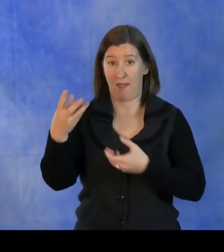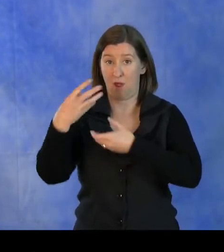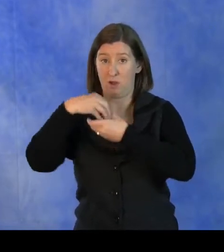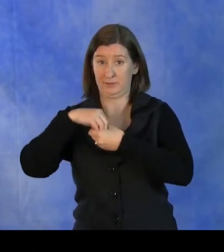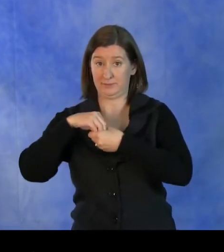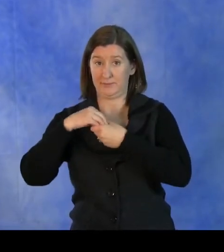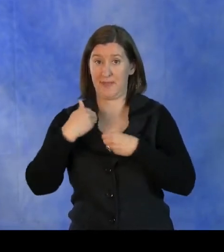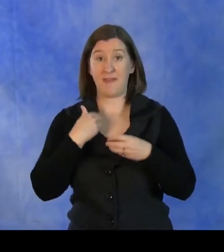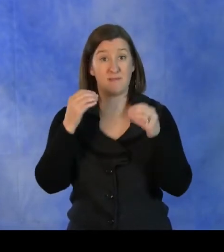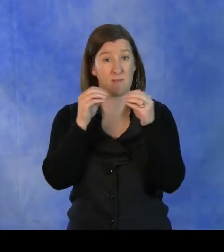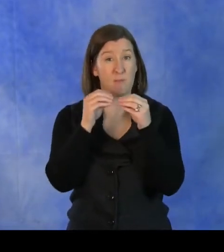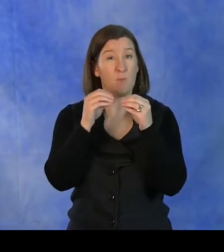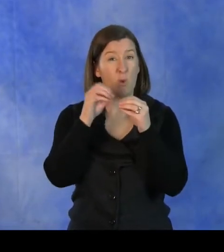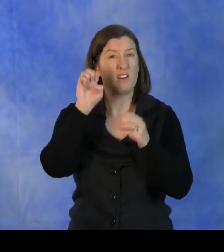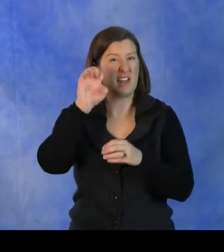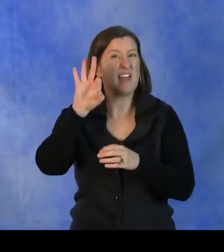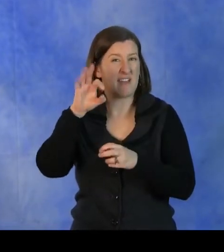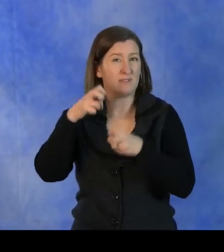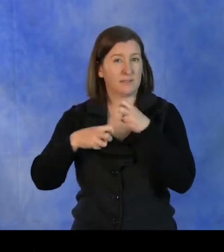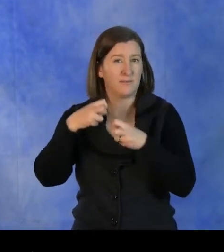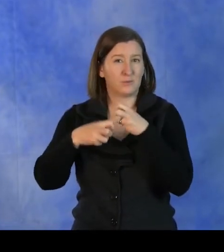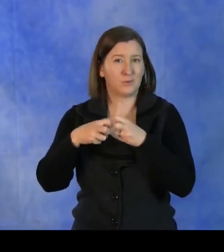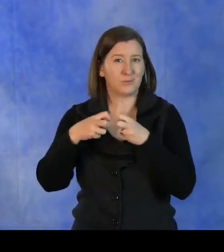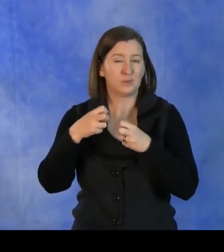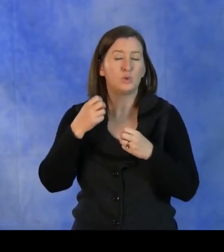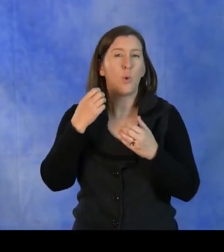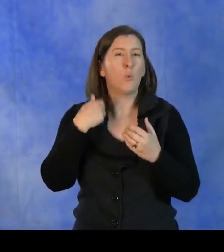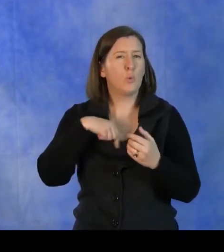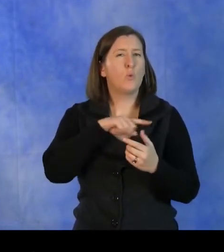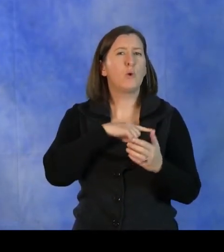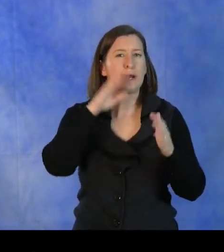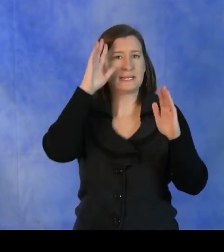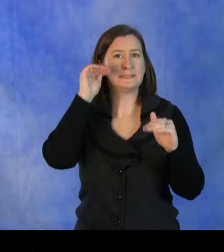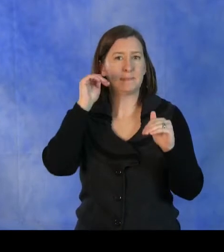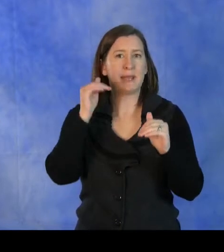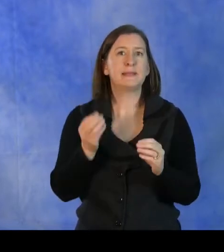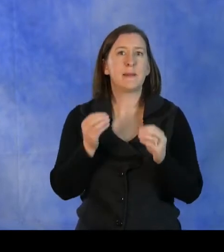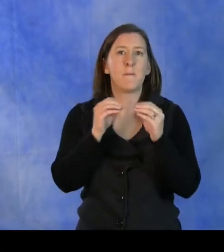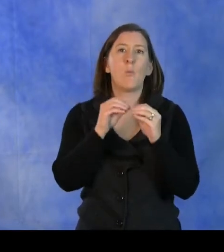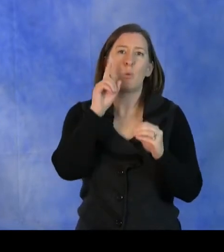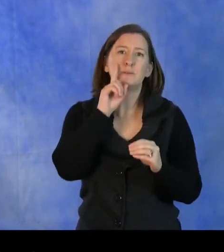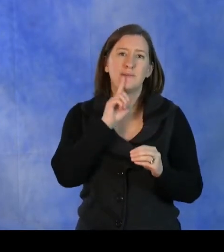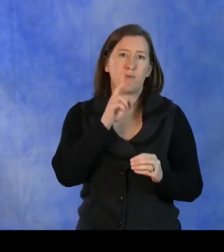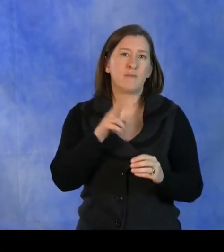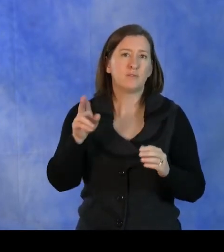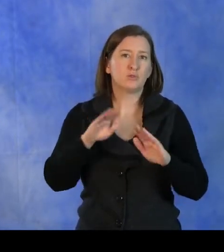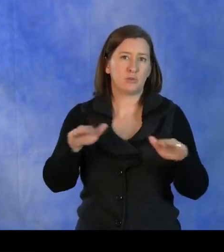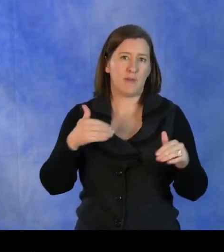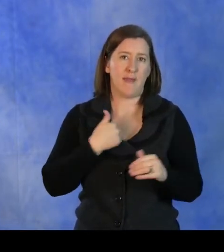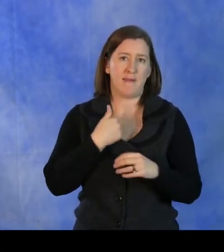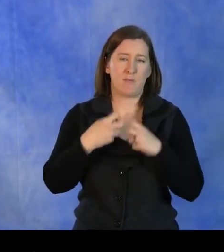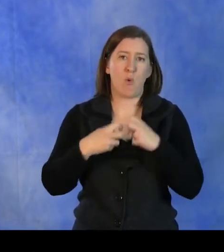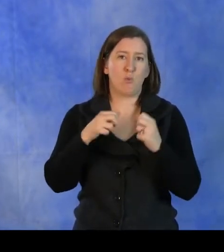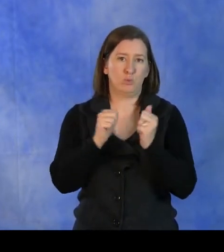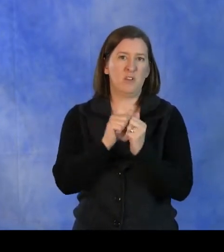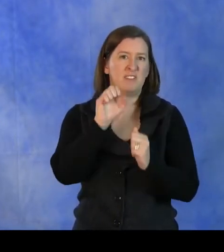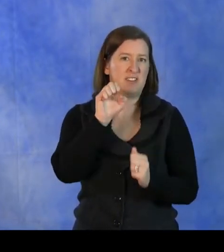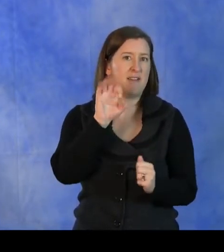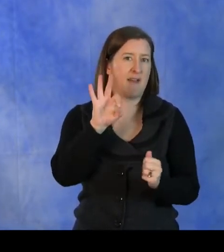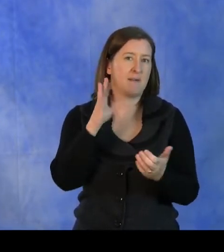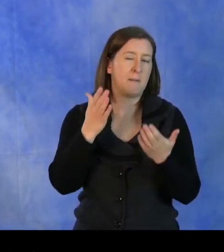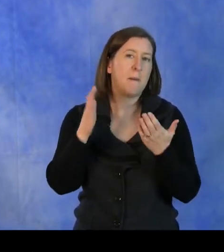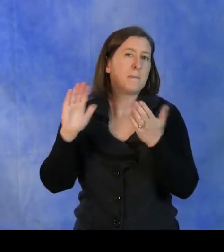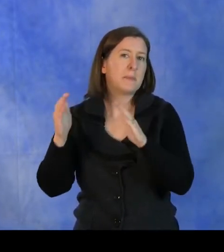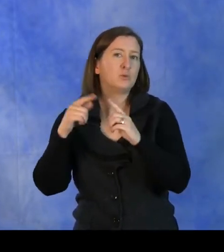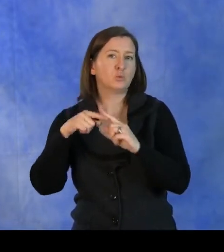about ADHD and autism, there's more EF difficulties with that. And we expect